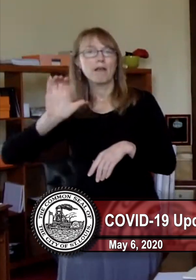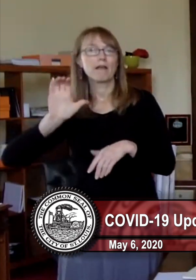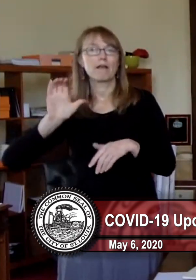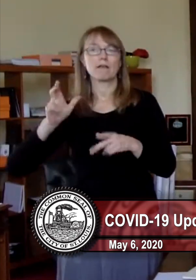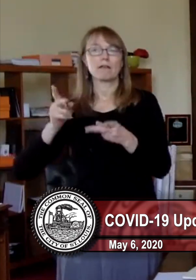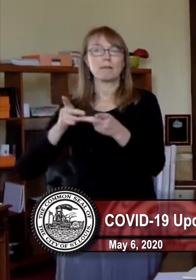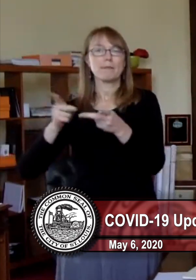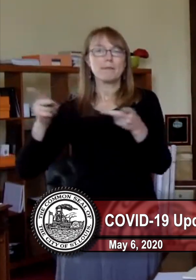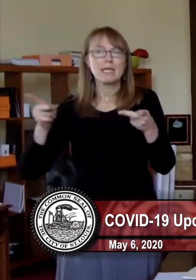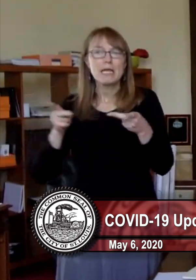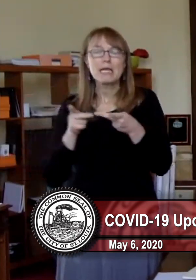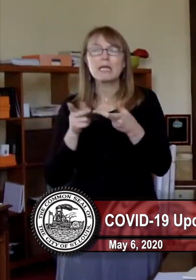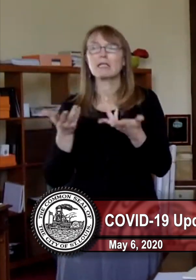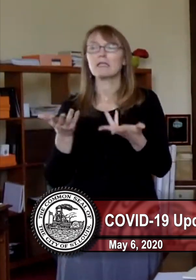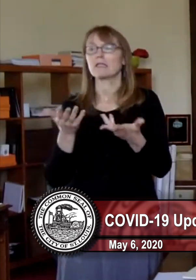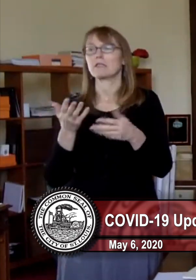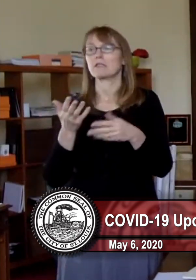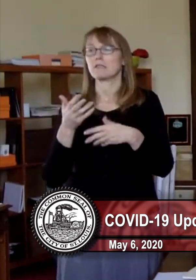should wear a mask.